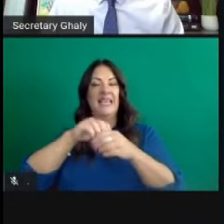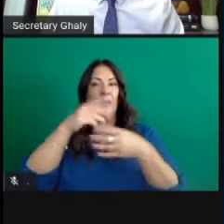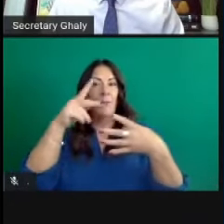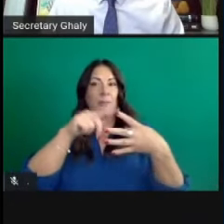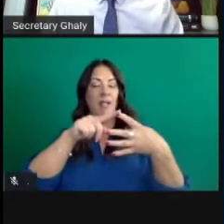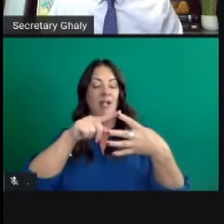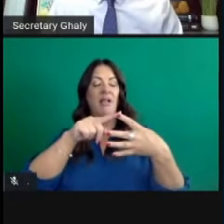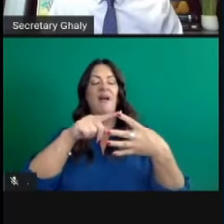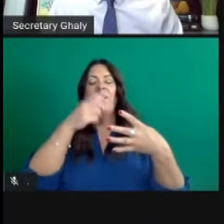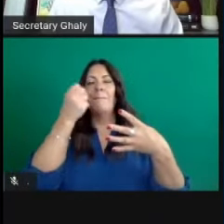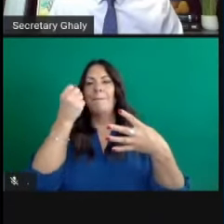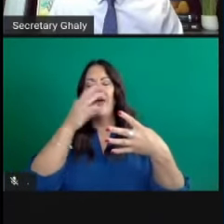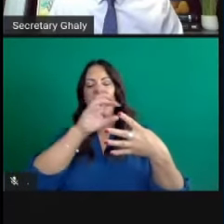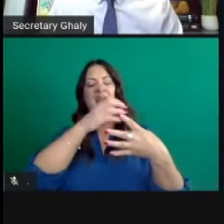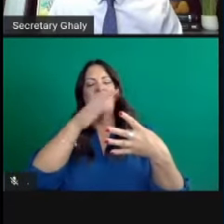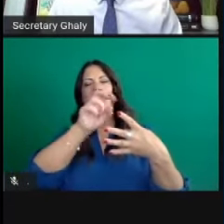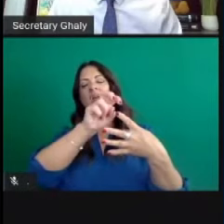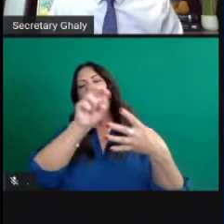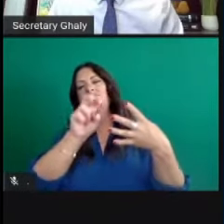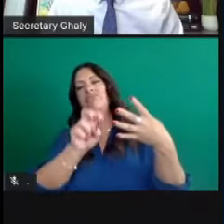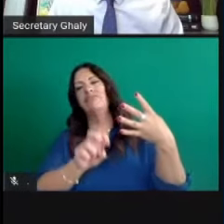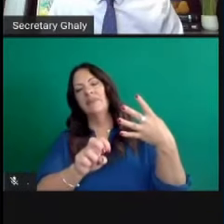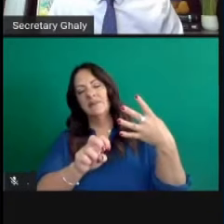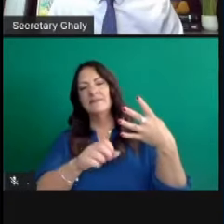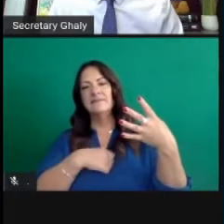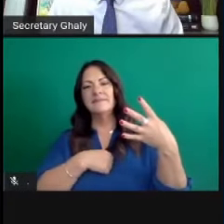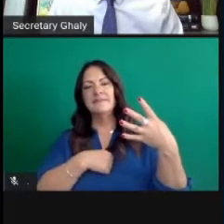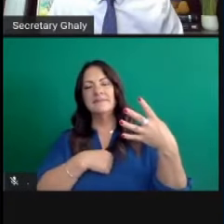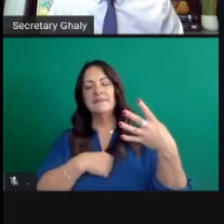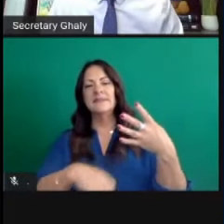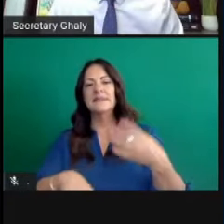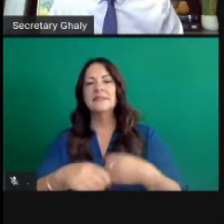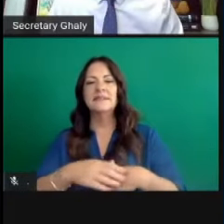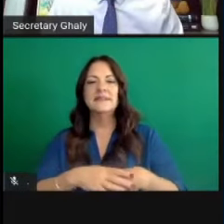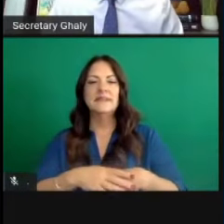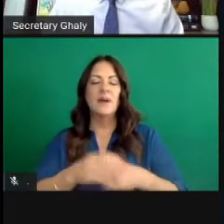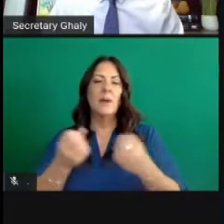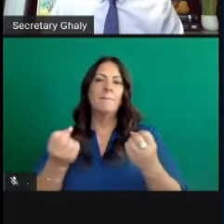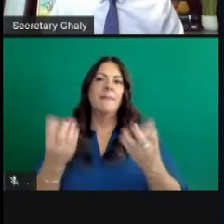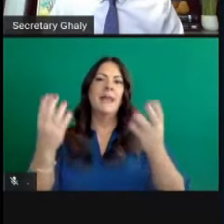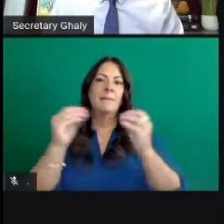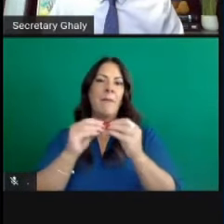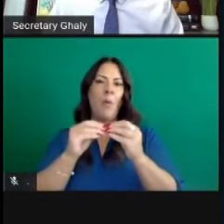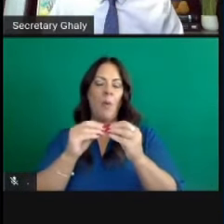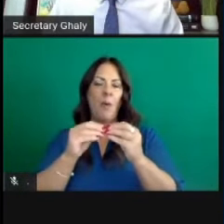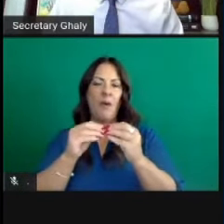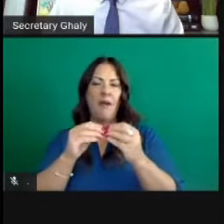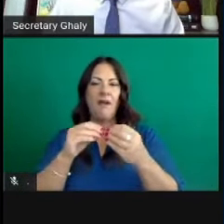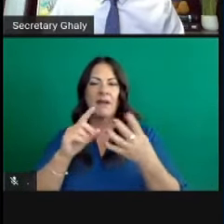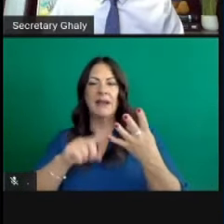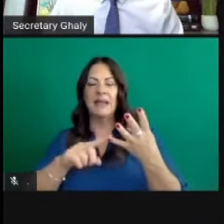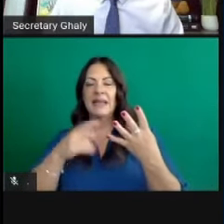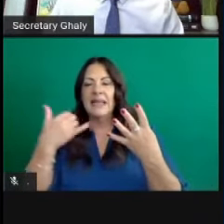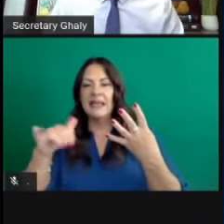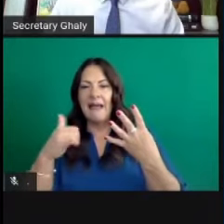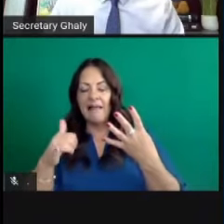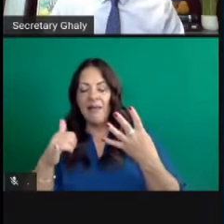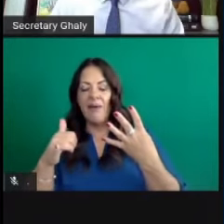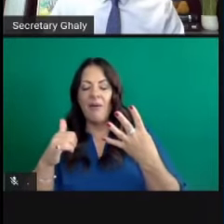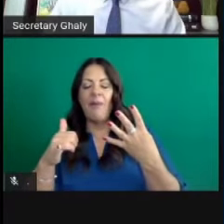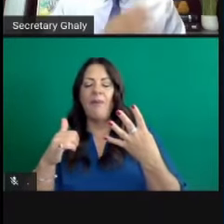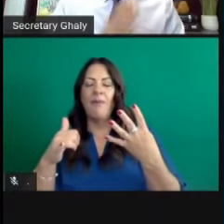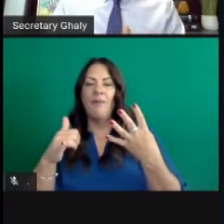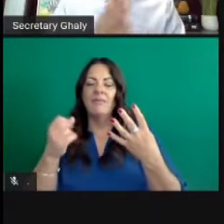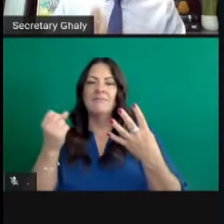And then a significant number, we have 5 times the county nearly in minimal or yellow than we had when we